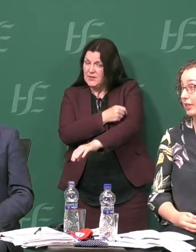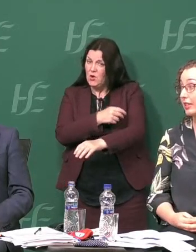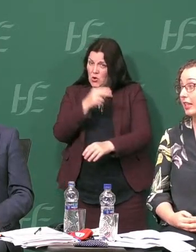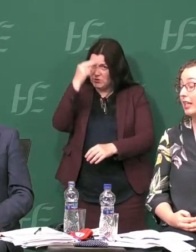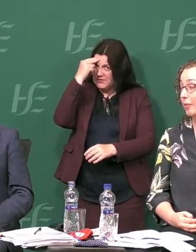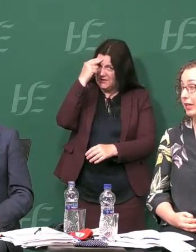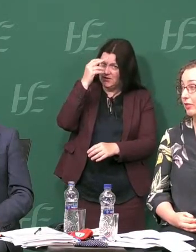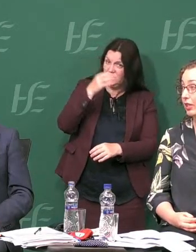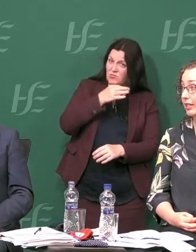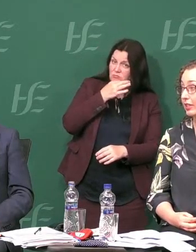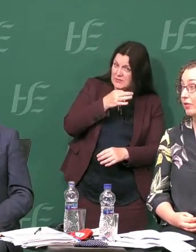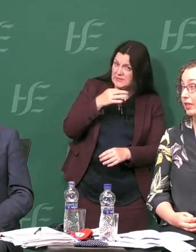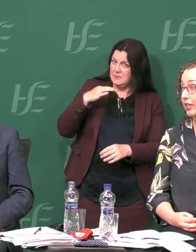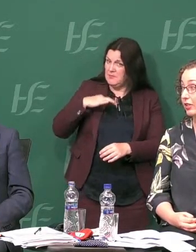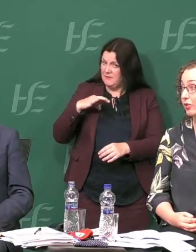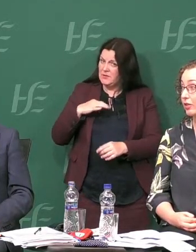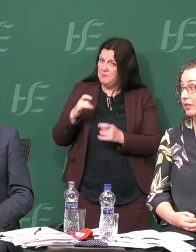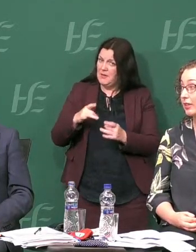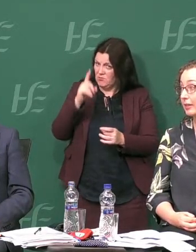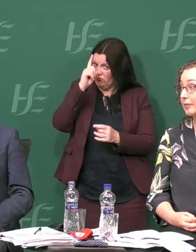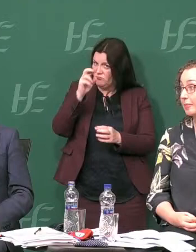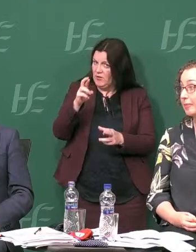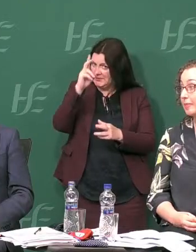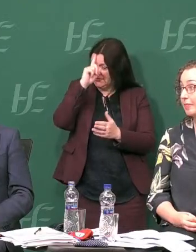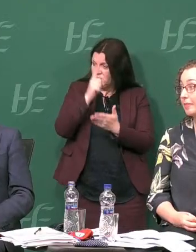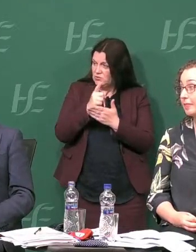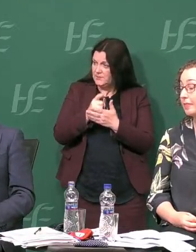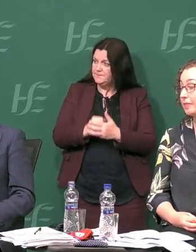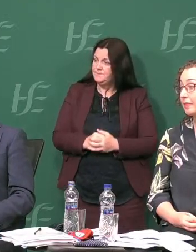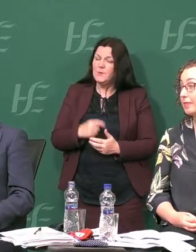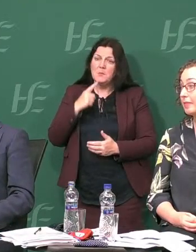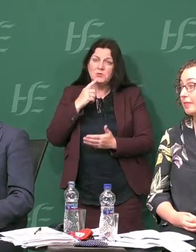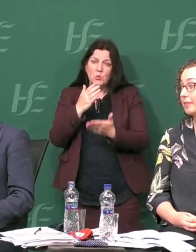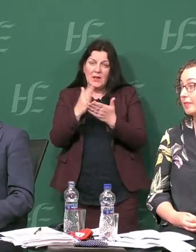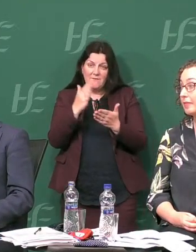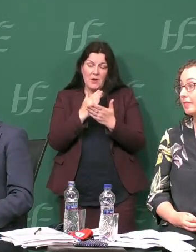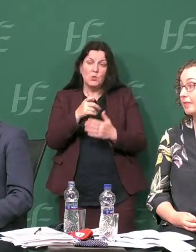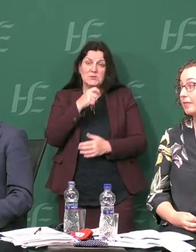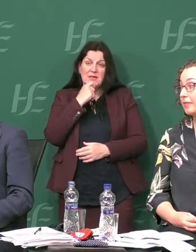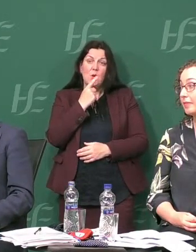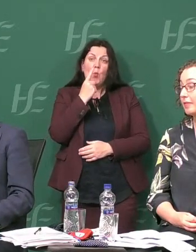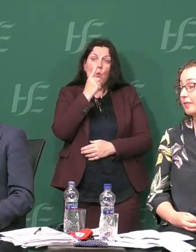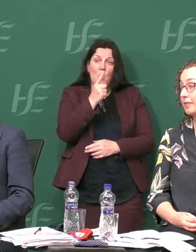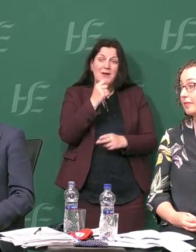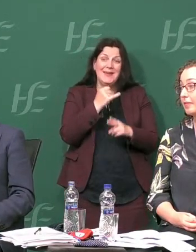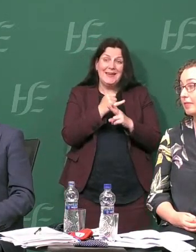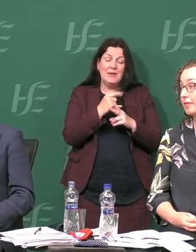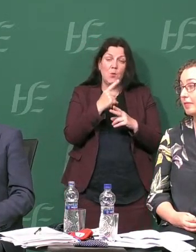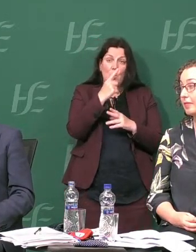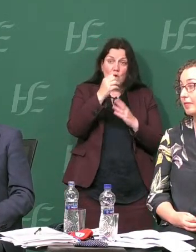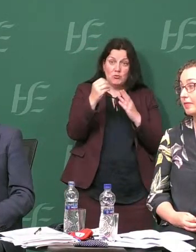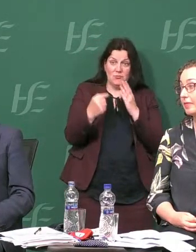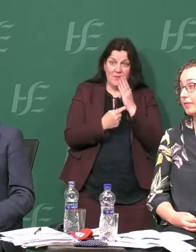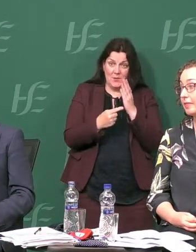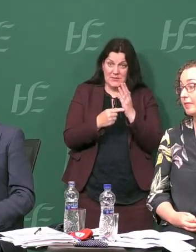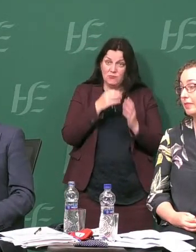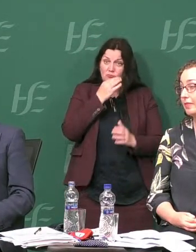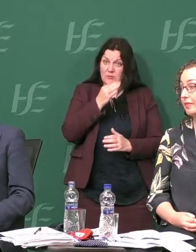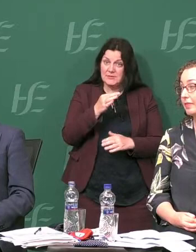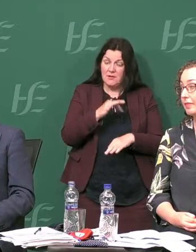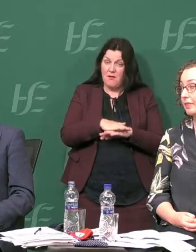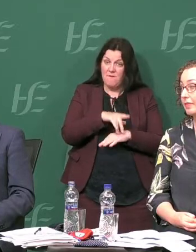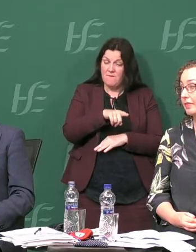risks and benefits and make the right decision for their children. Just to clarify, when you say there's a 1 in 100,000 risk